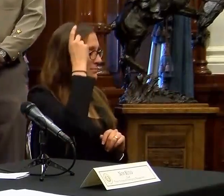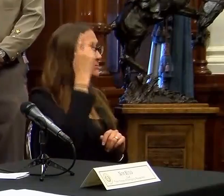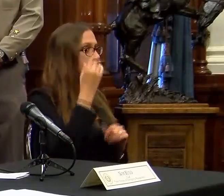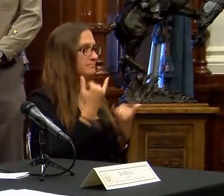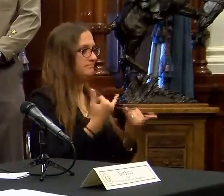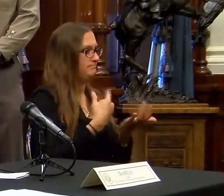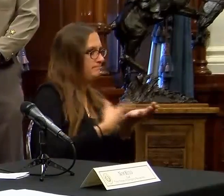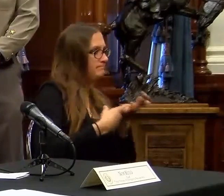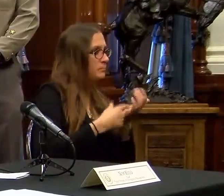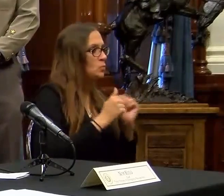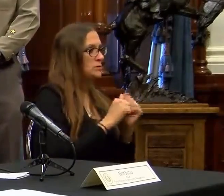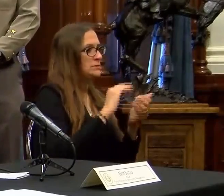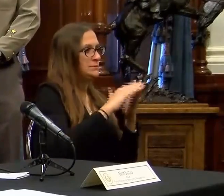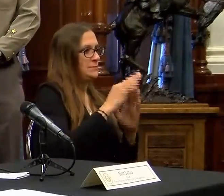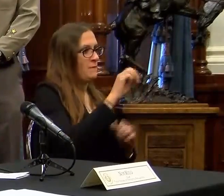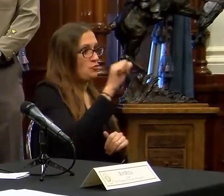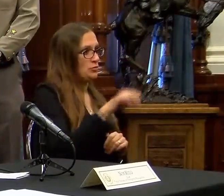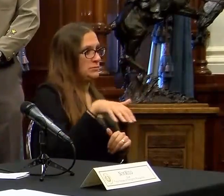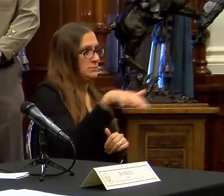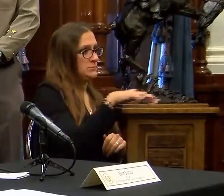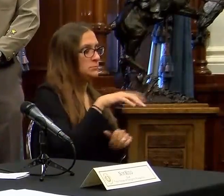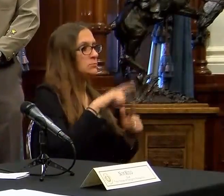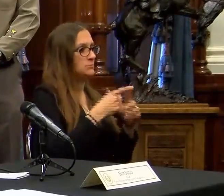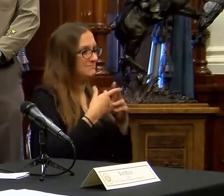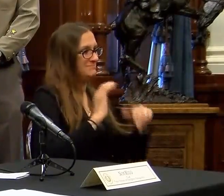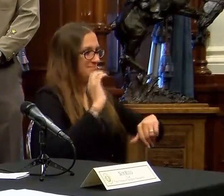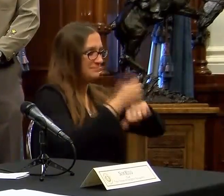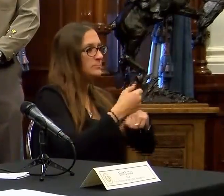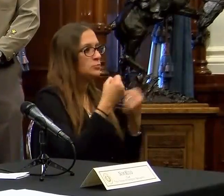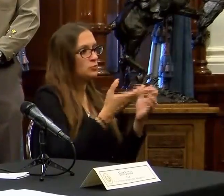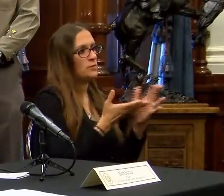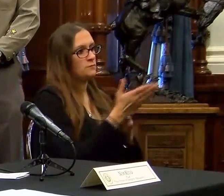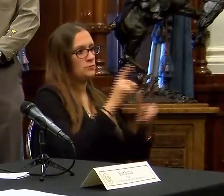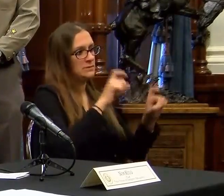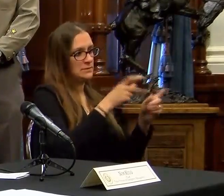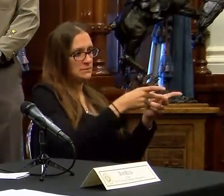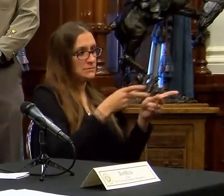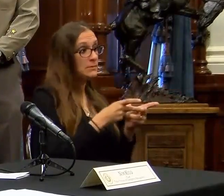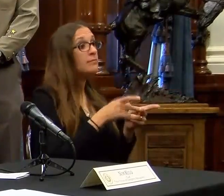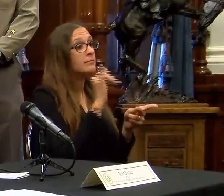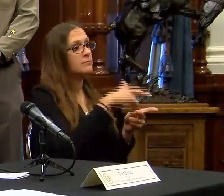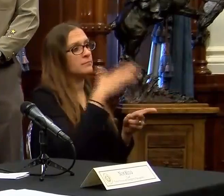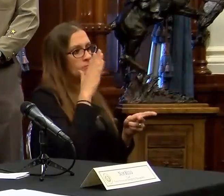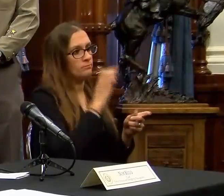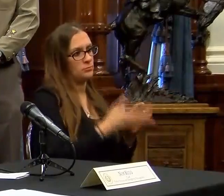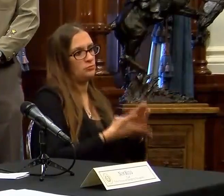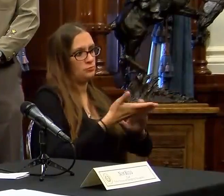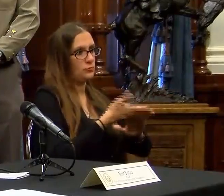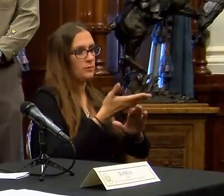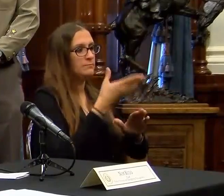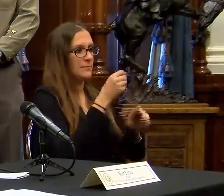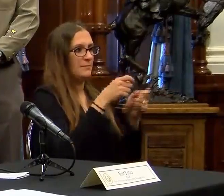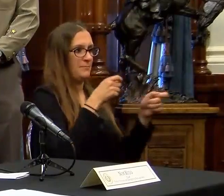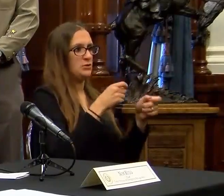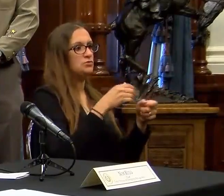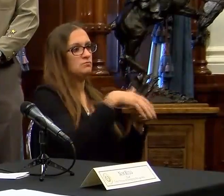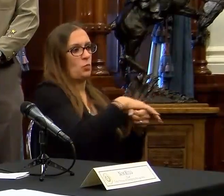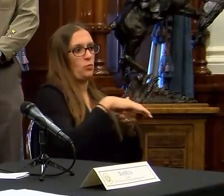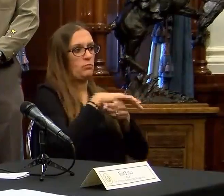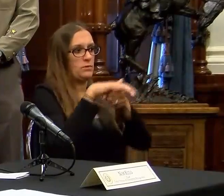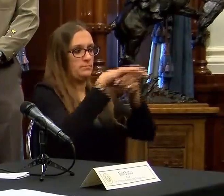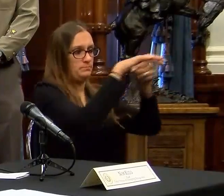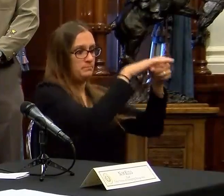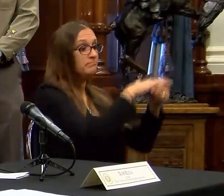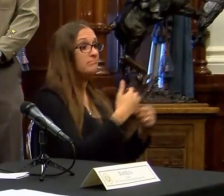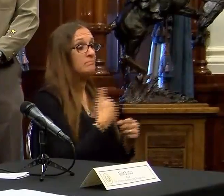in conversation with the City of Austin to also implement drive-through testing sites that will also be run and managed at the local level.